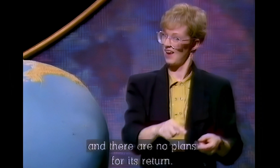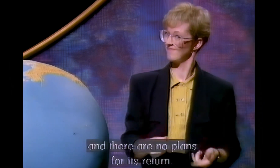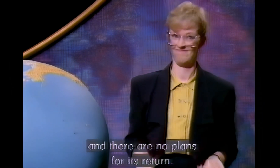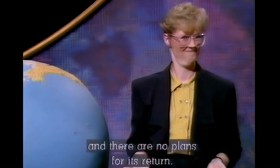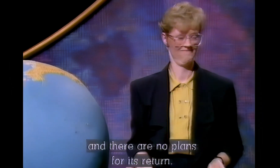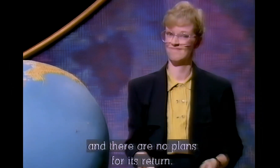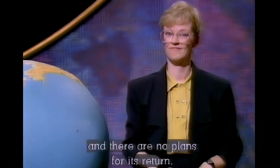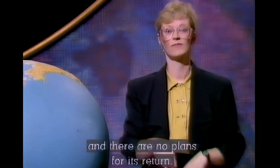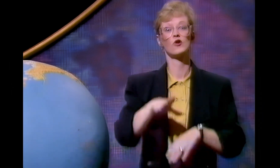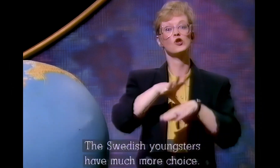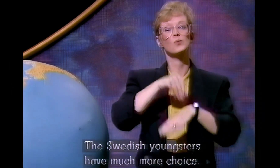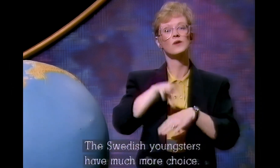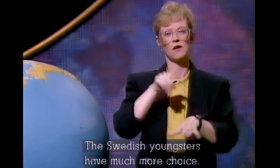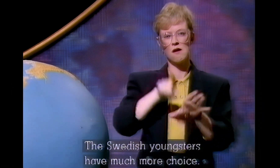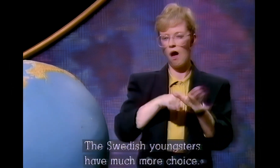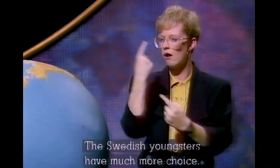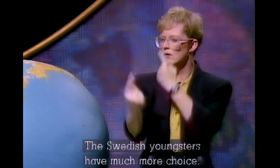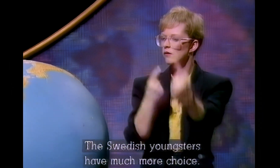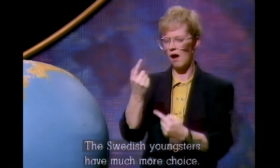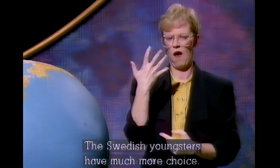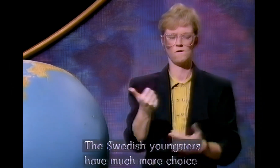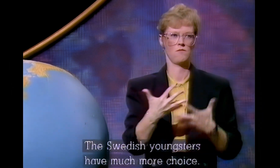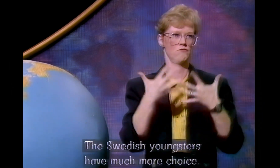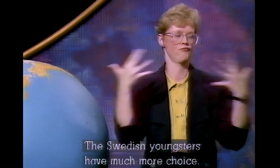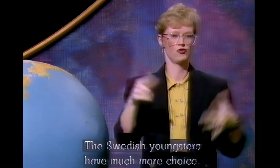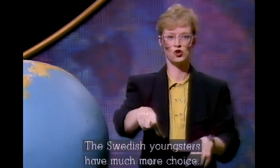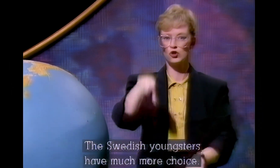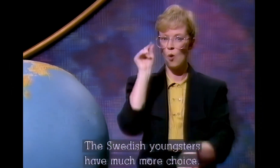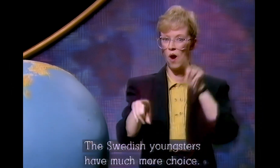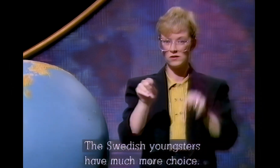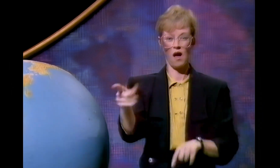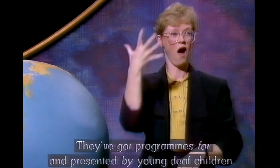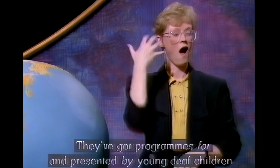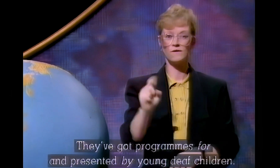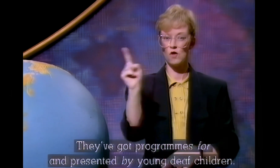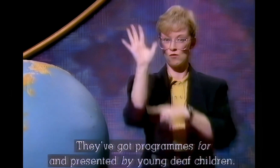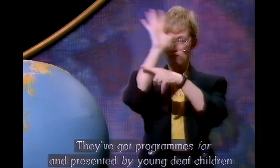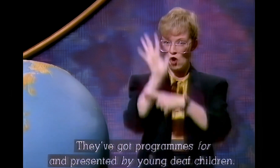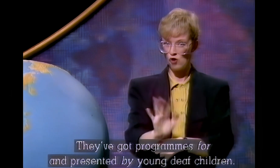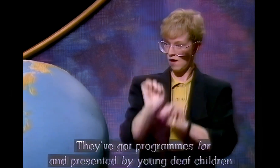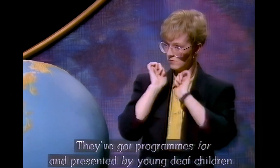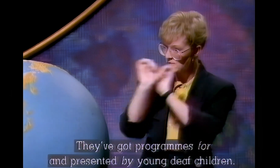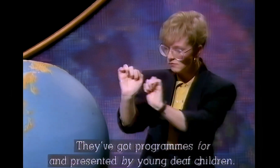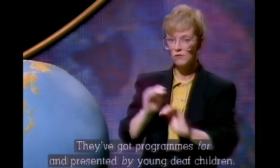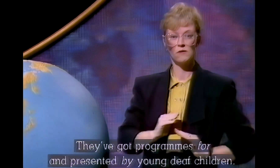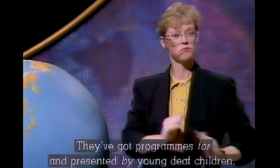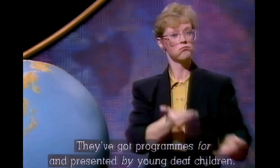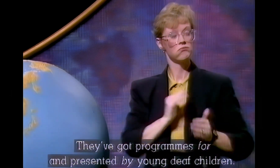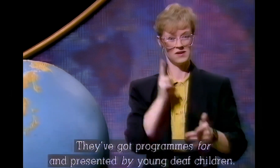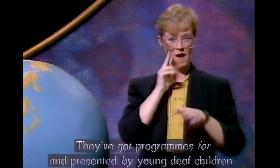return. The Swedish youngsters have much more choice. They've got programmes for and presented